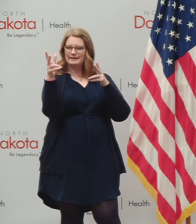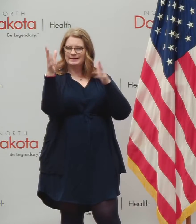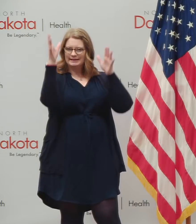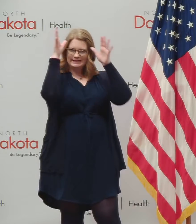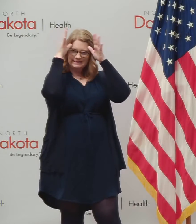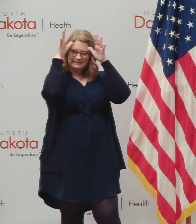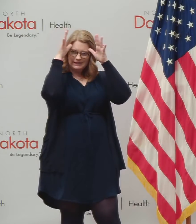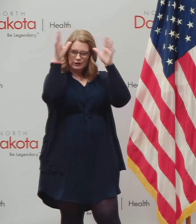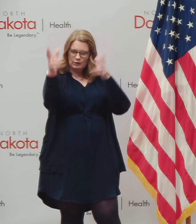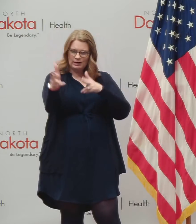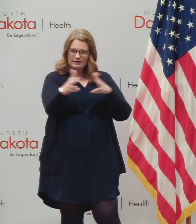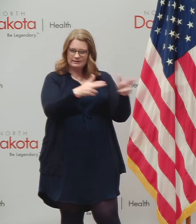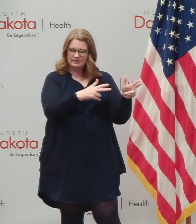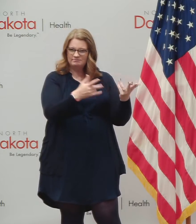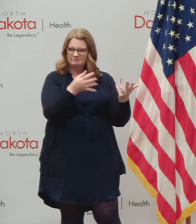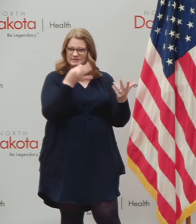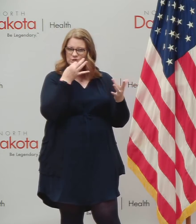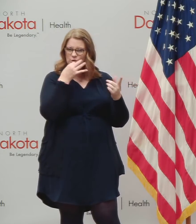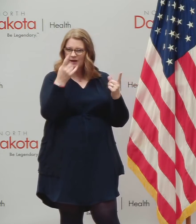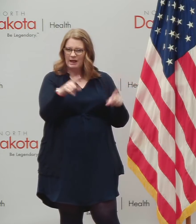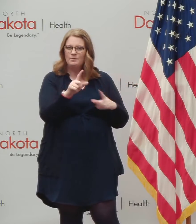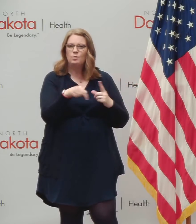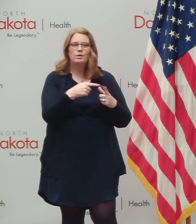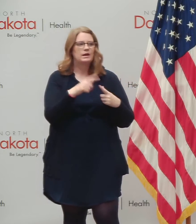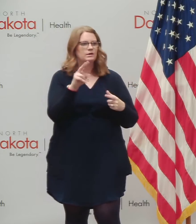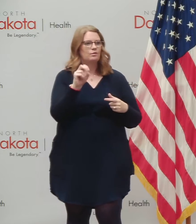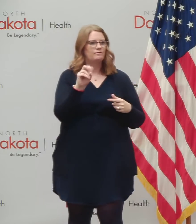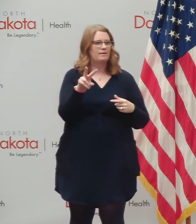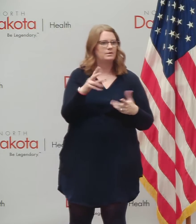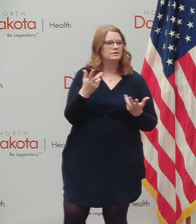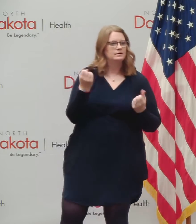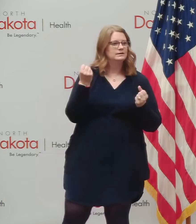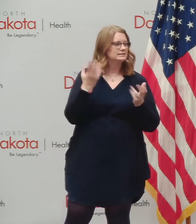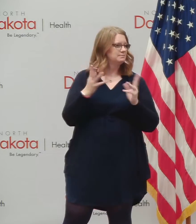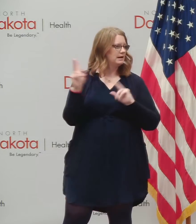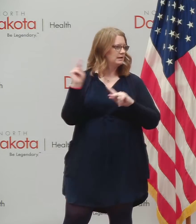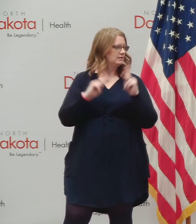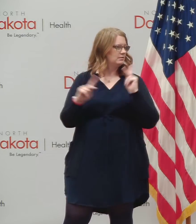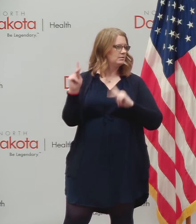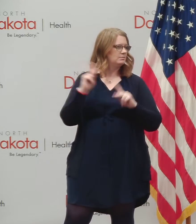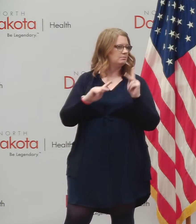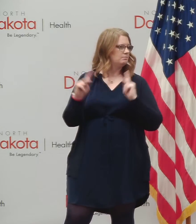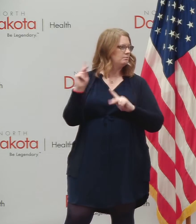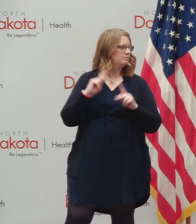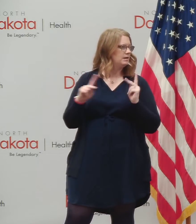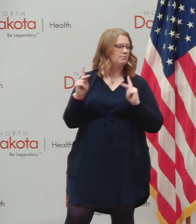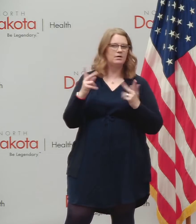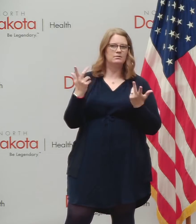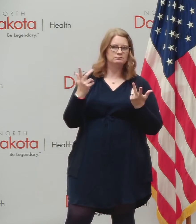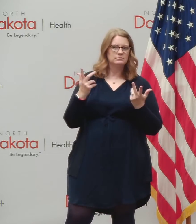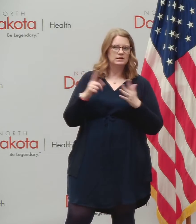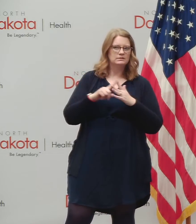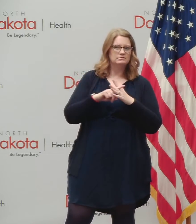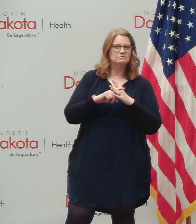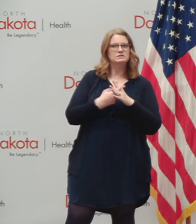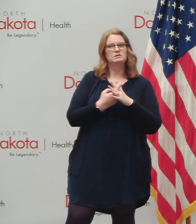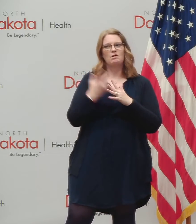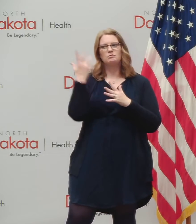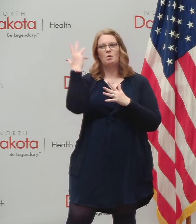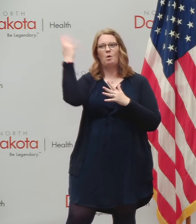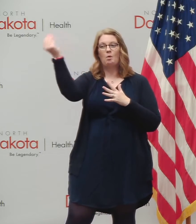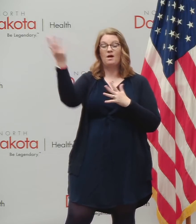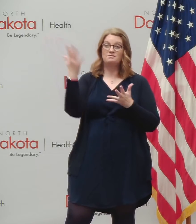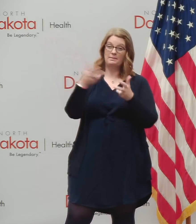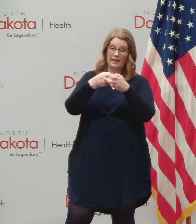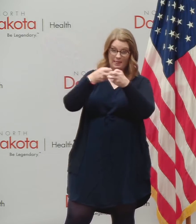us here shortly in November. But as many North Dakotans head into the field, or perhaps some that are the bow hunters